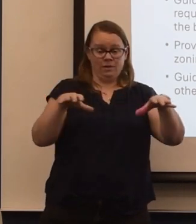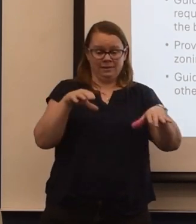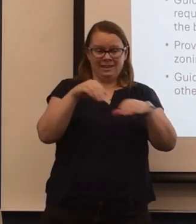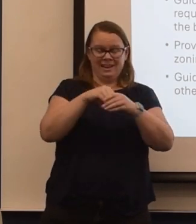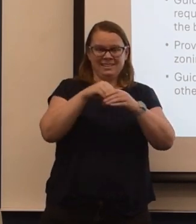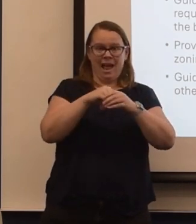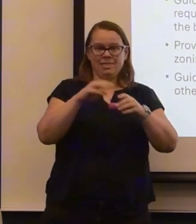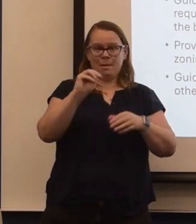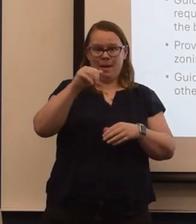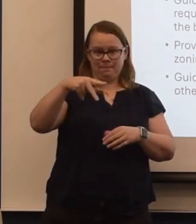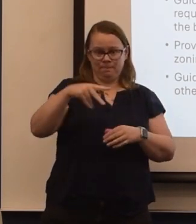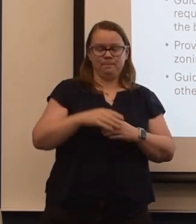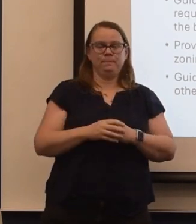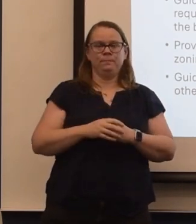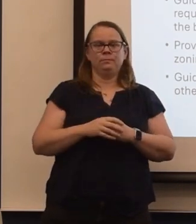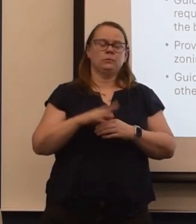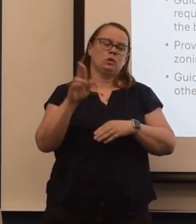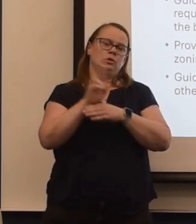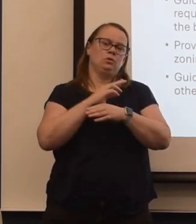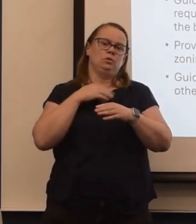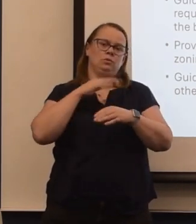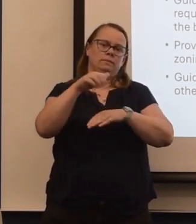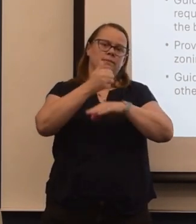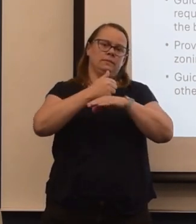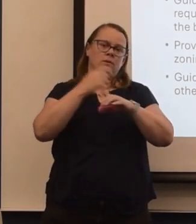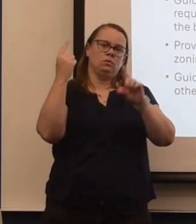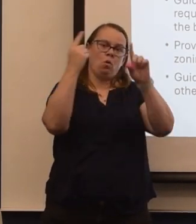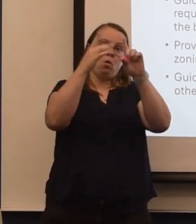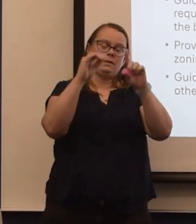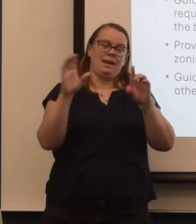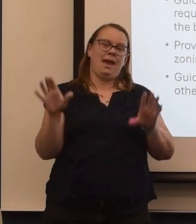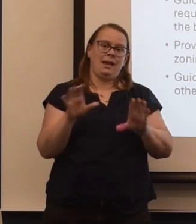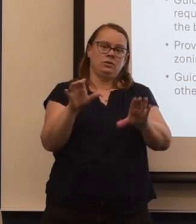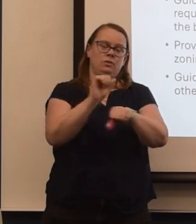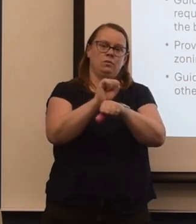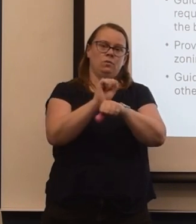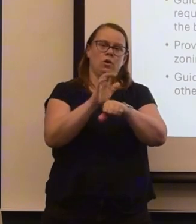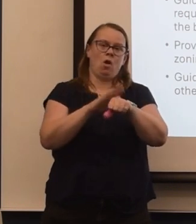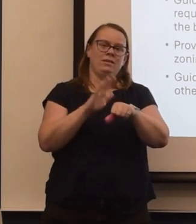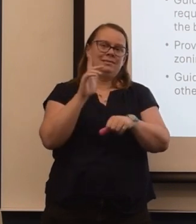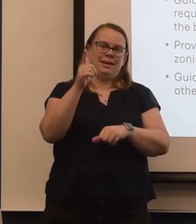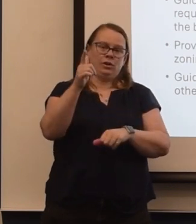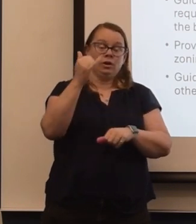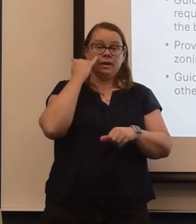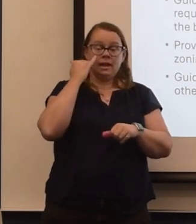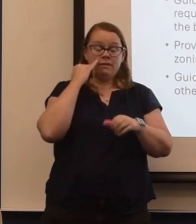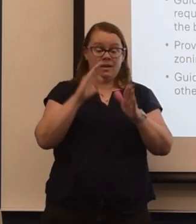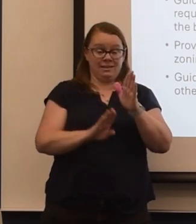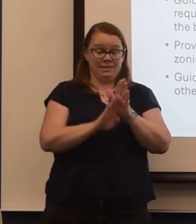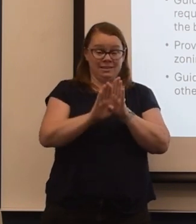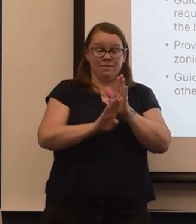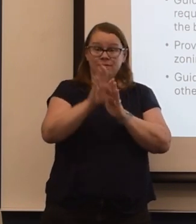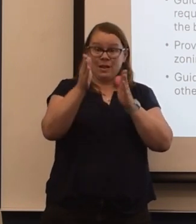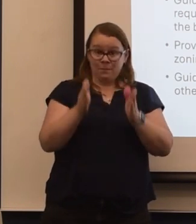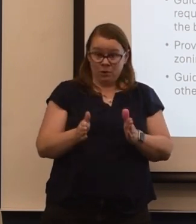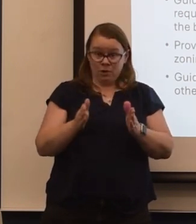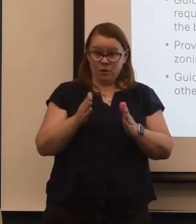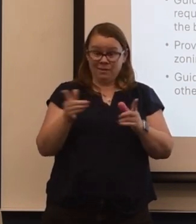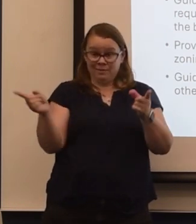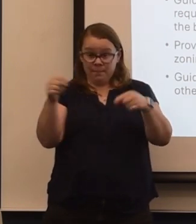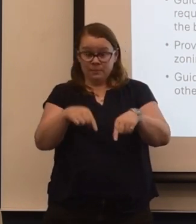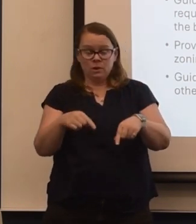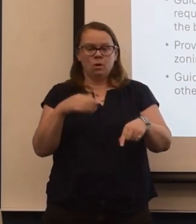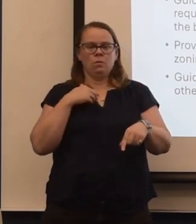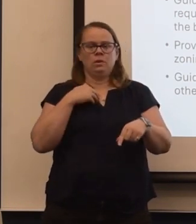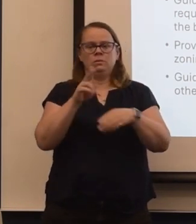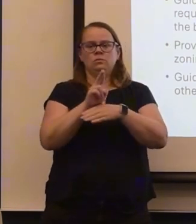them to establish goals and actions that we can kind of work on later. So, you know, if a developer comes in, we can use the plan to make sure